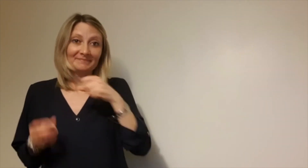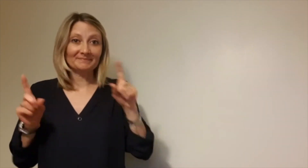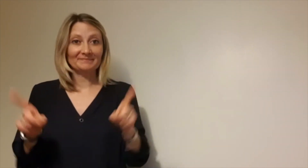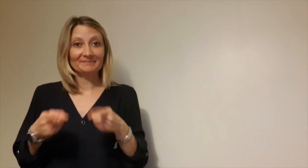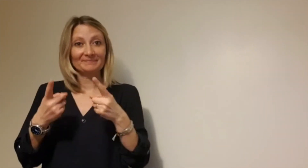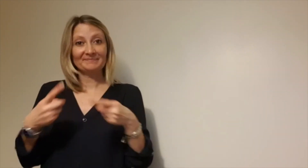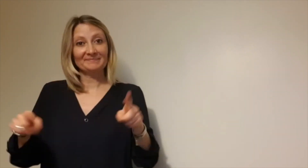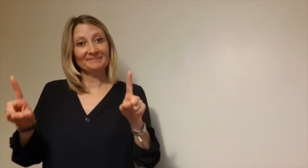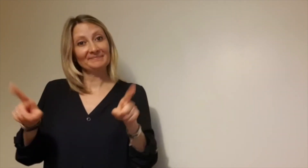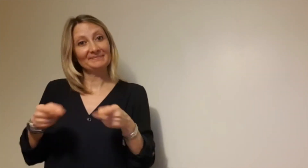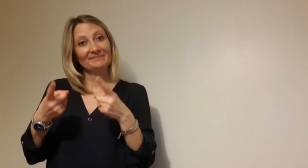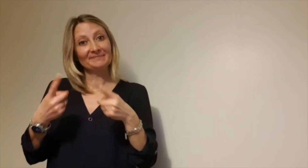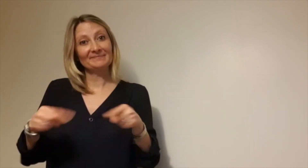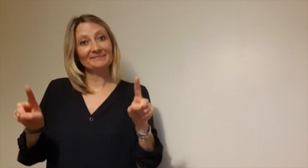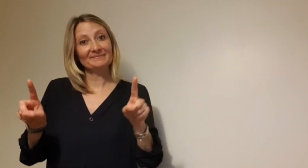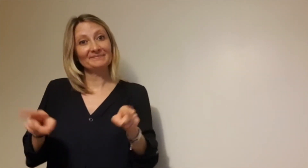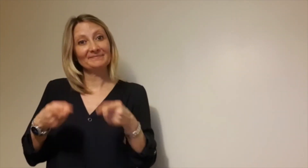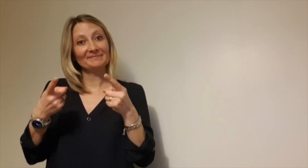along.